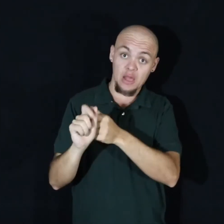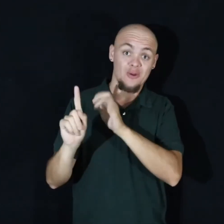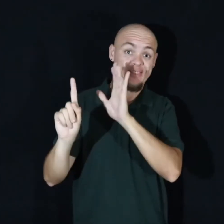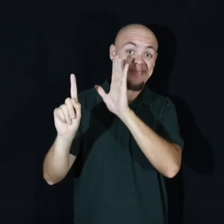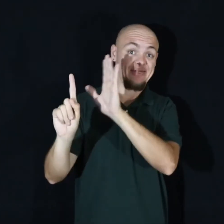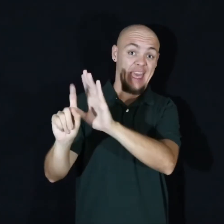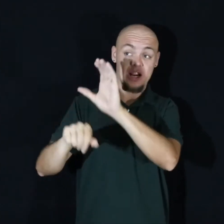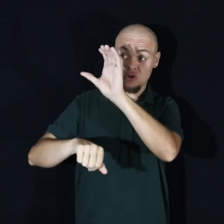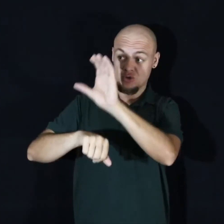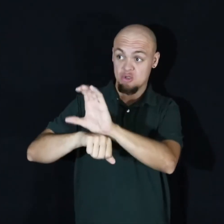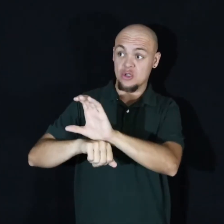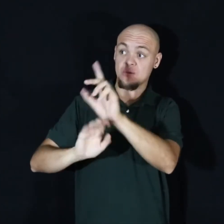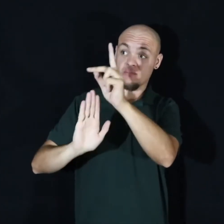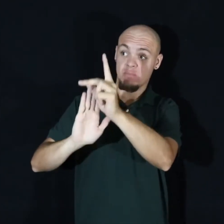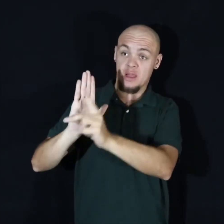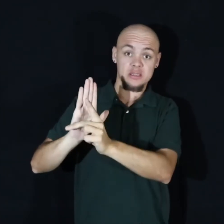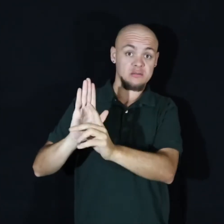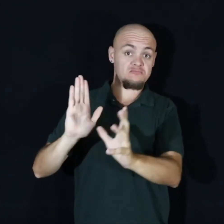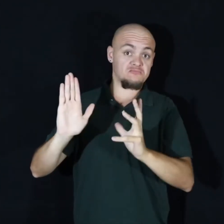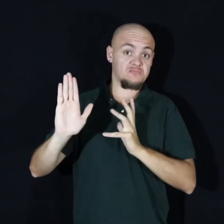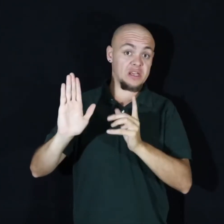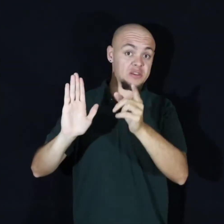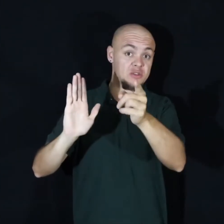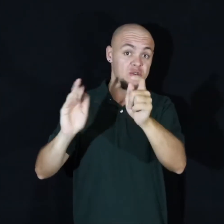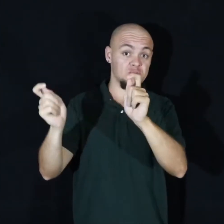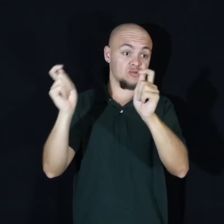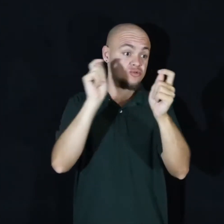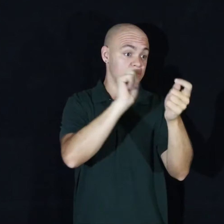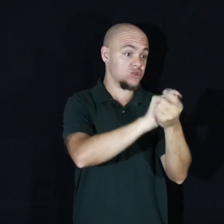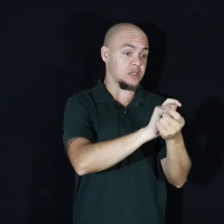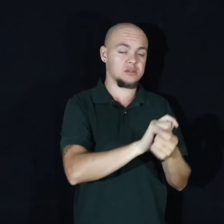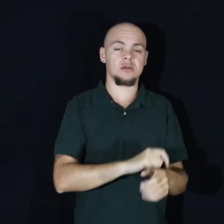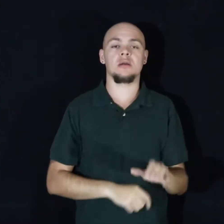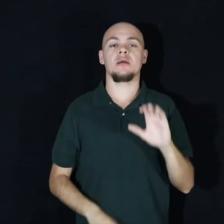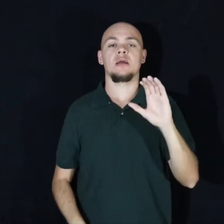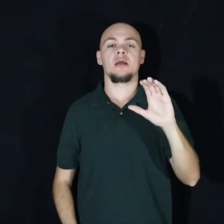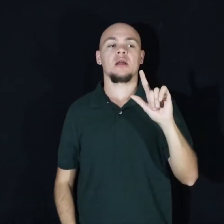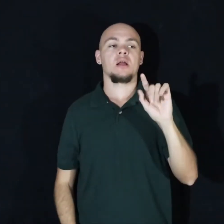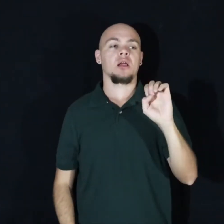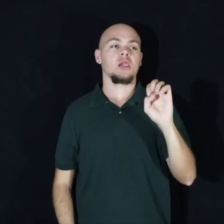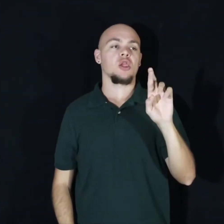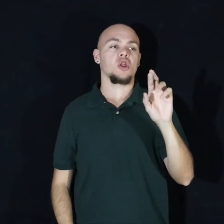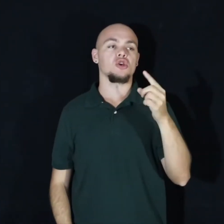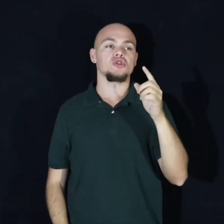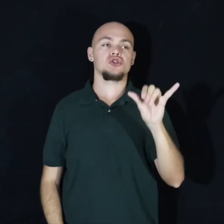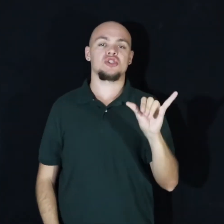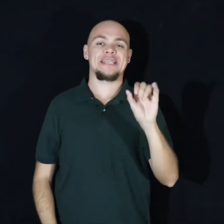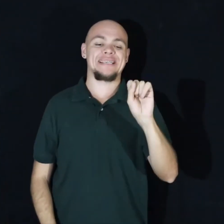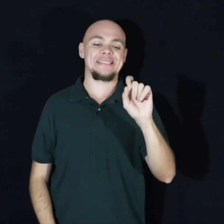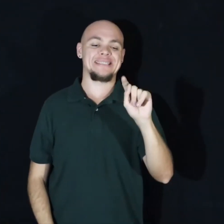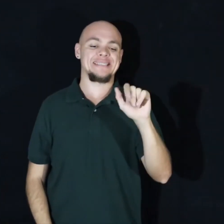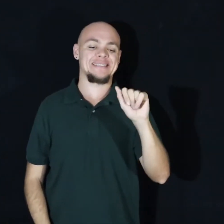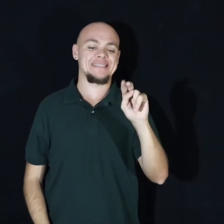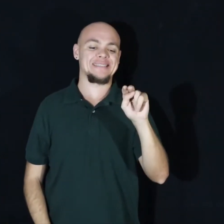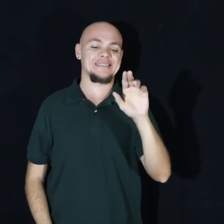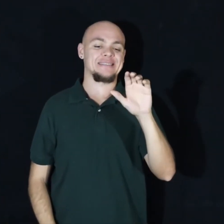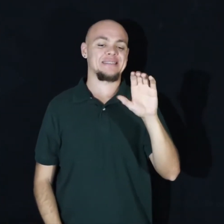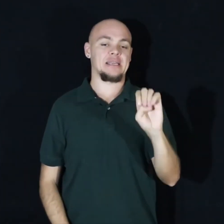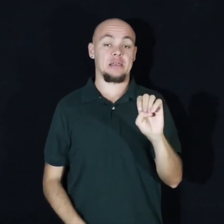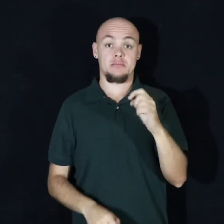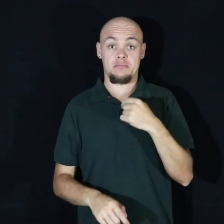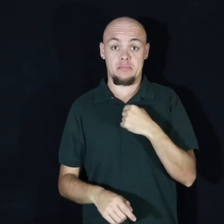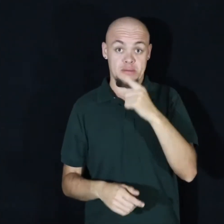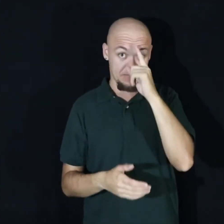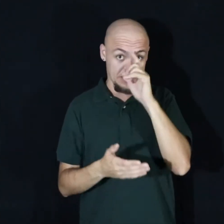longer affirm what your denomination stands for, you need to change. Well, what about clergy stance? What do I think